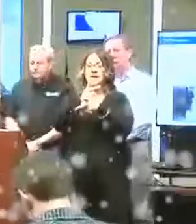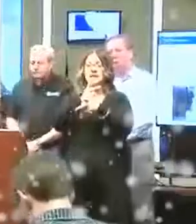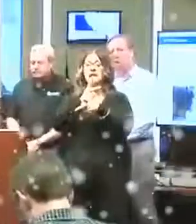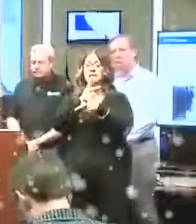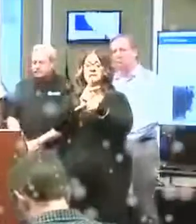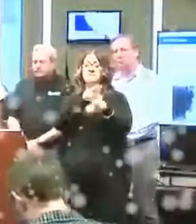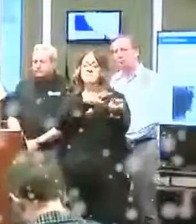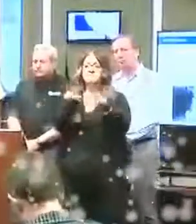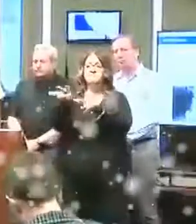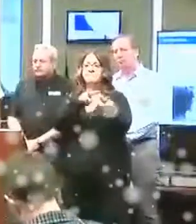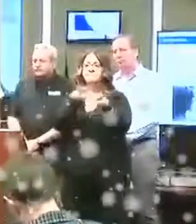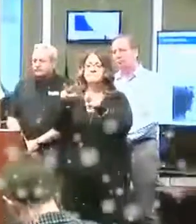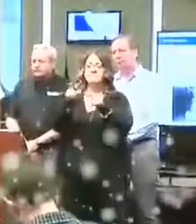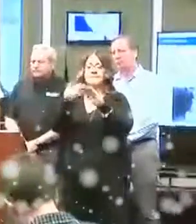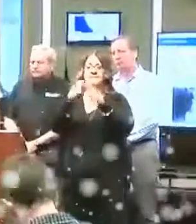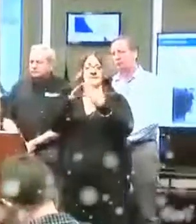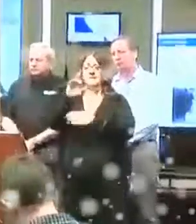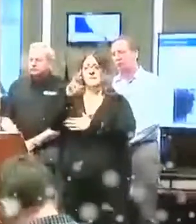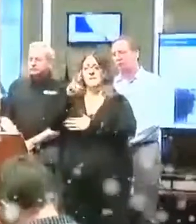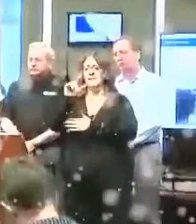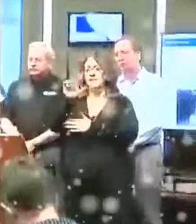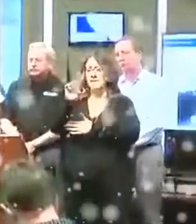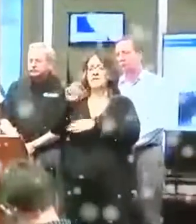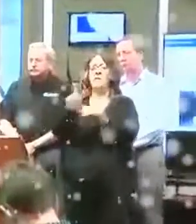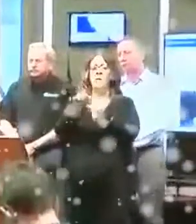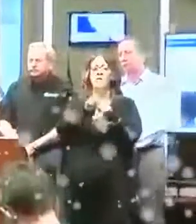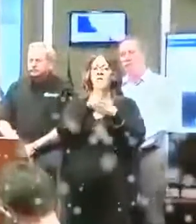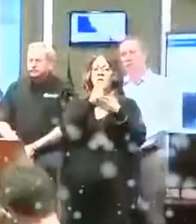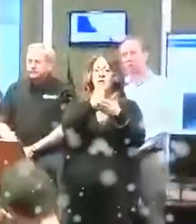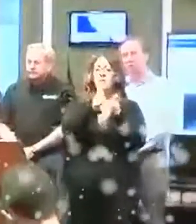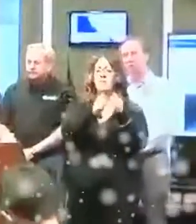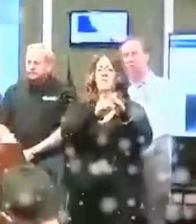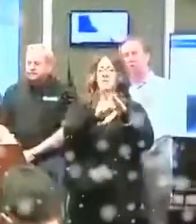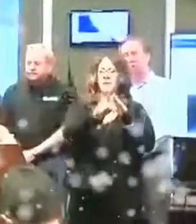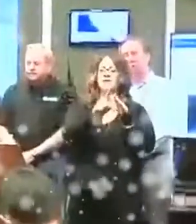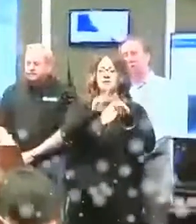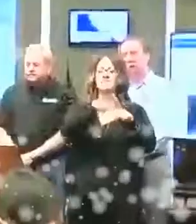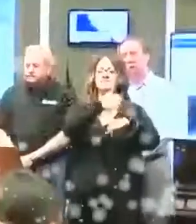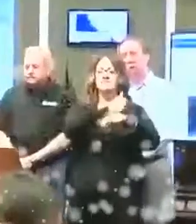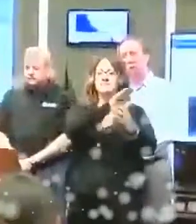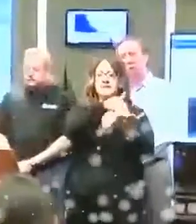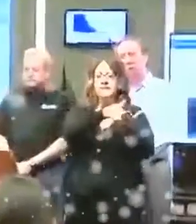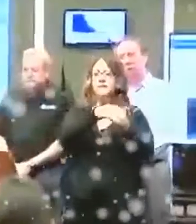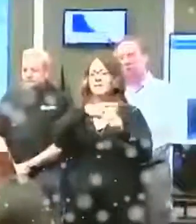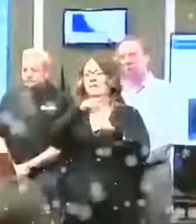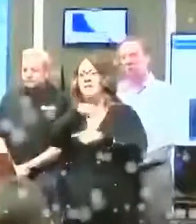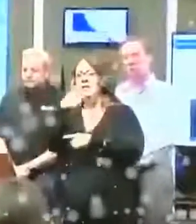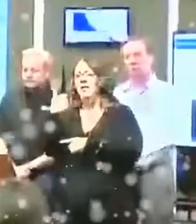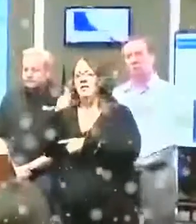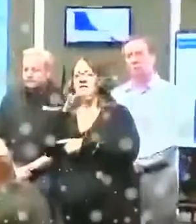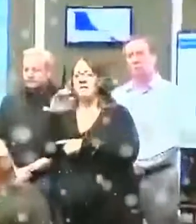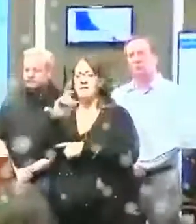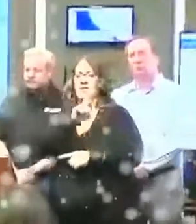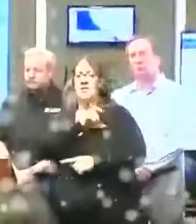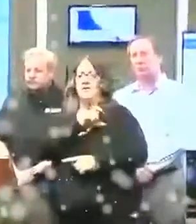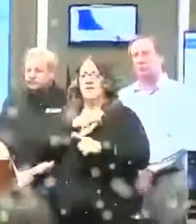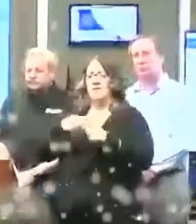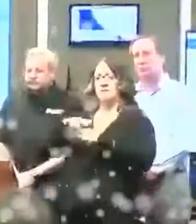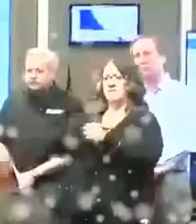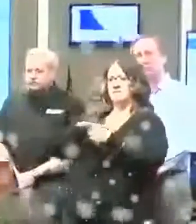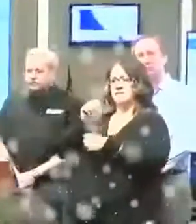and they're also helping out the evacuation center. We brought in another 50 personnel, 50 officers from here in the